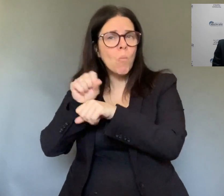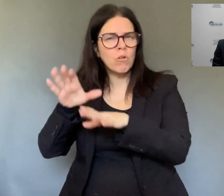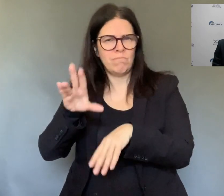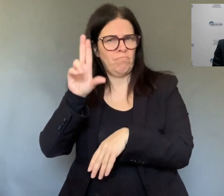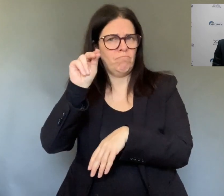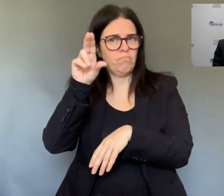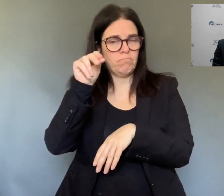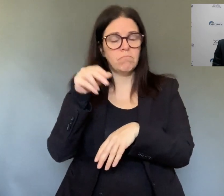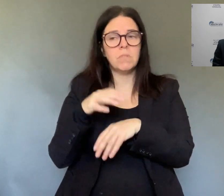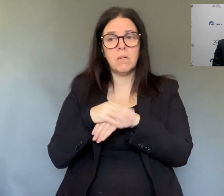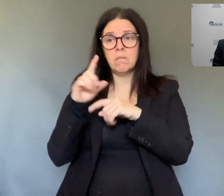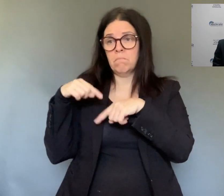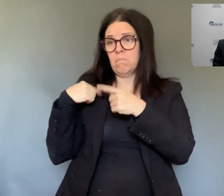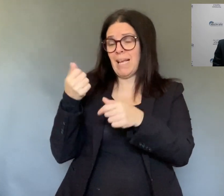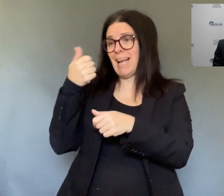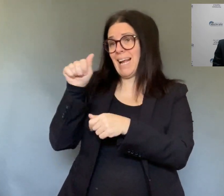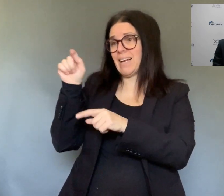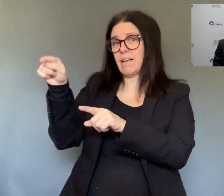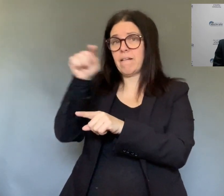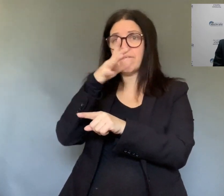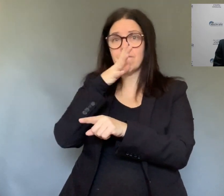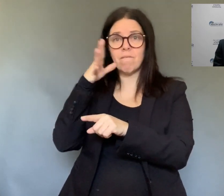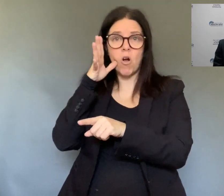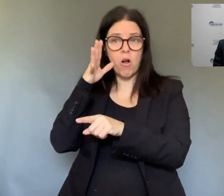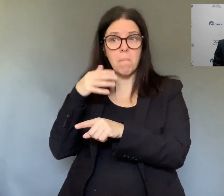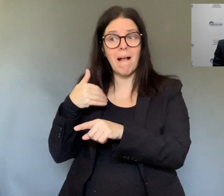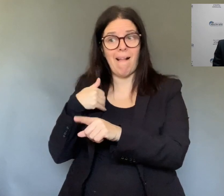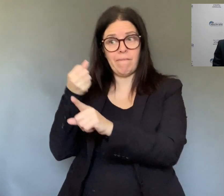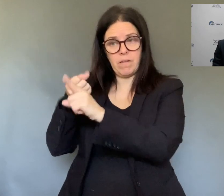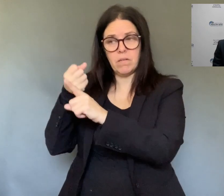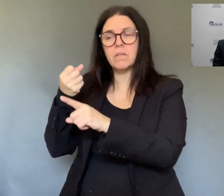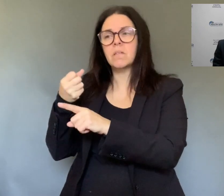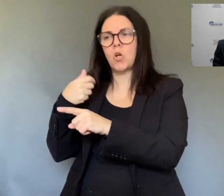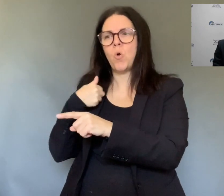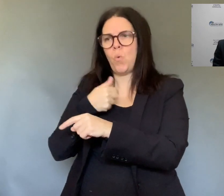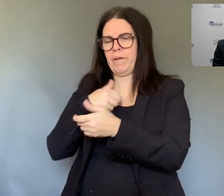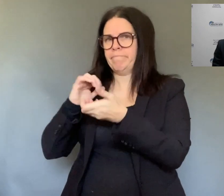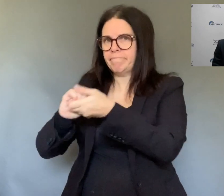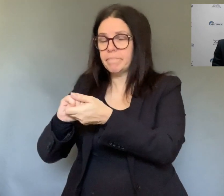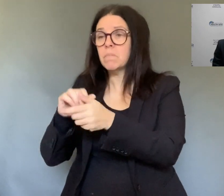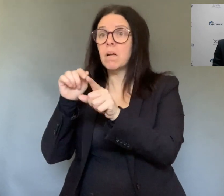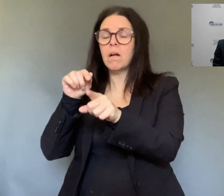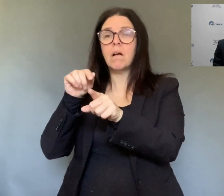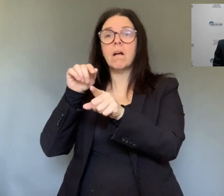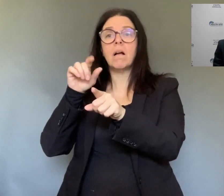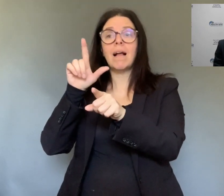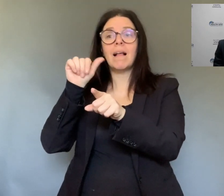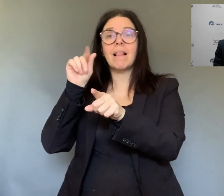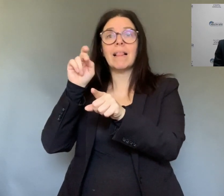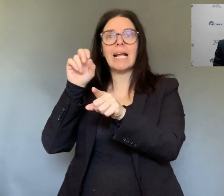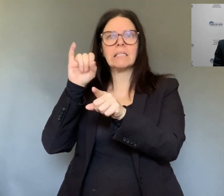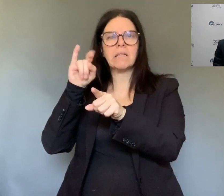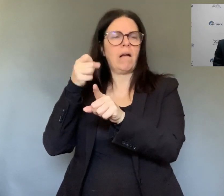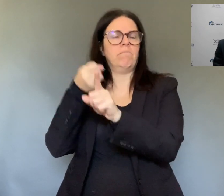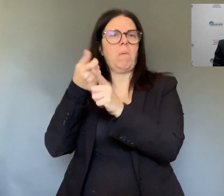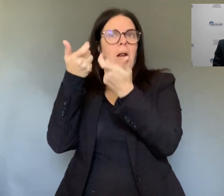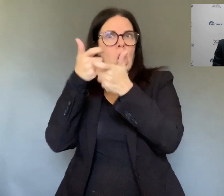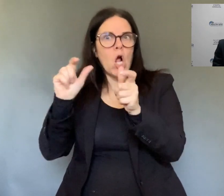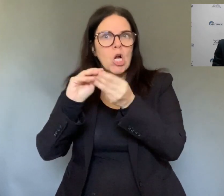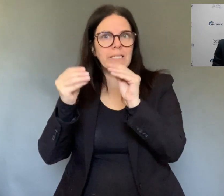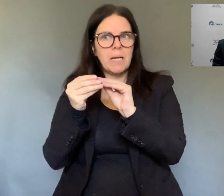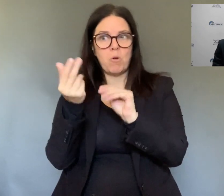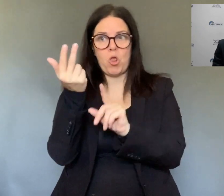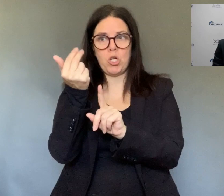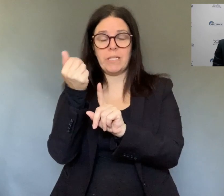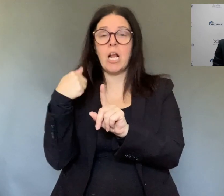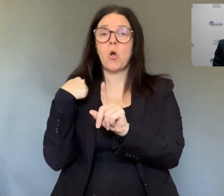the farms that have cases, especially this one would have the highest number of cases, at least in our region, 13 cases. And we